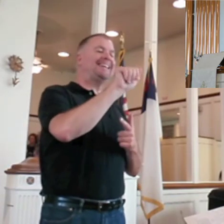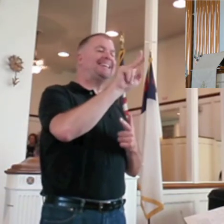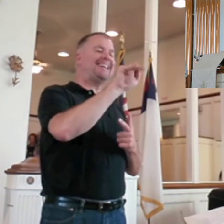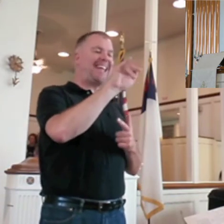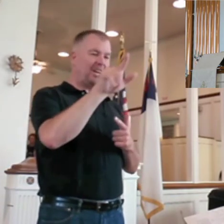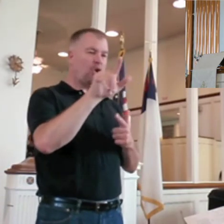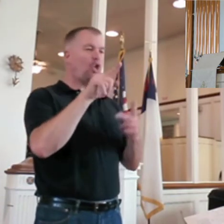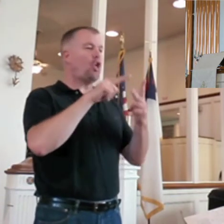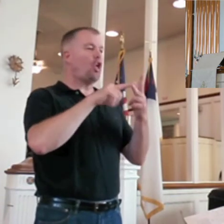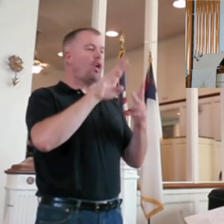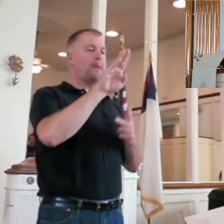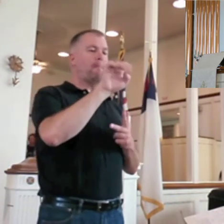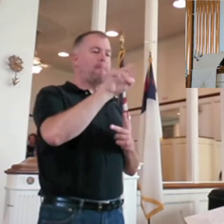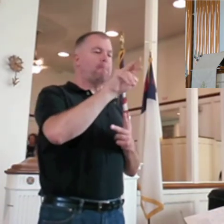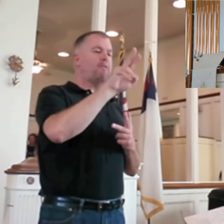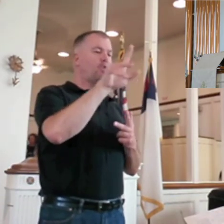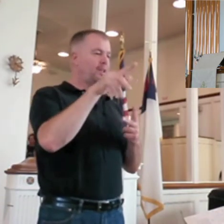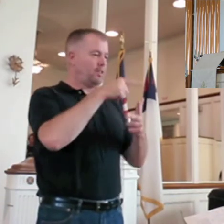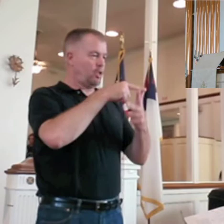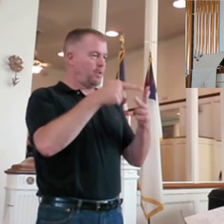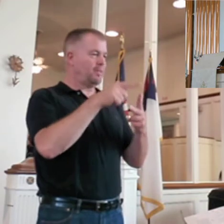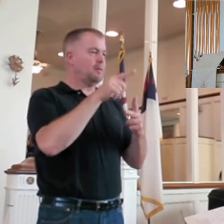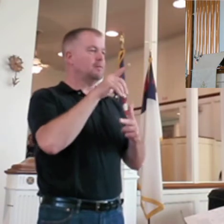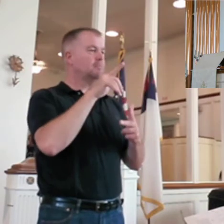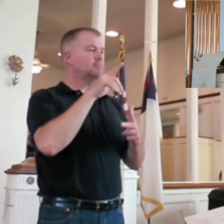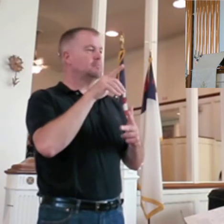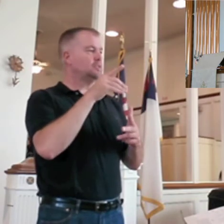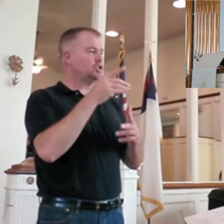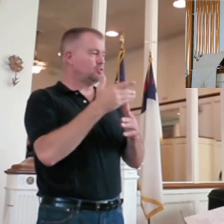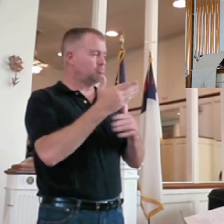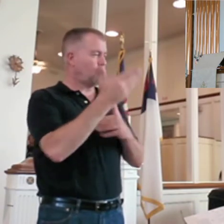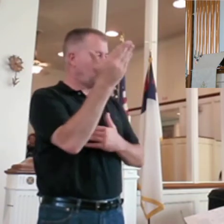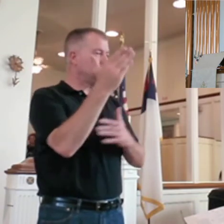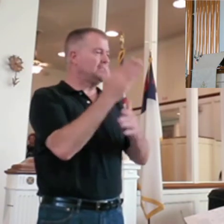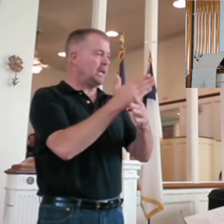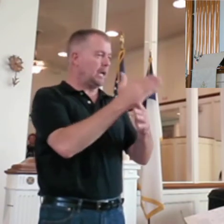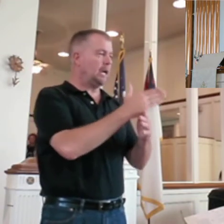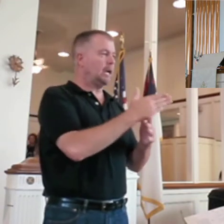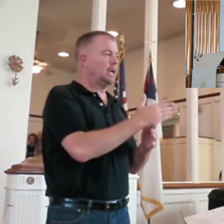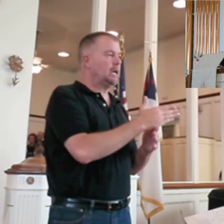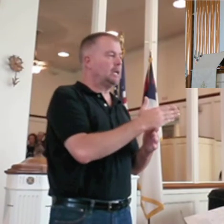about this morning, much of what Beverly was talking about this morning.